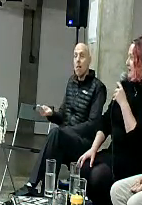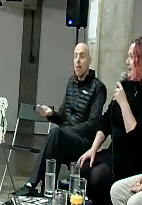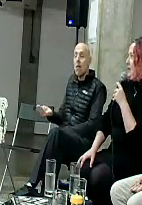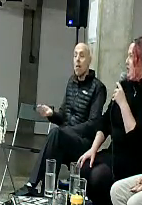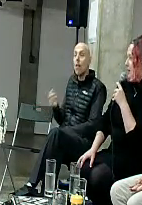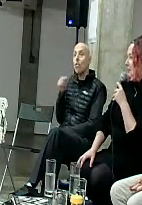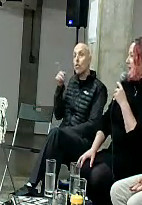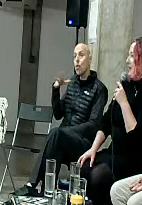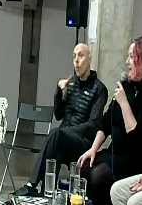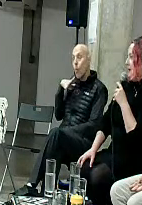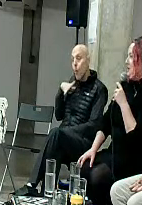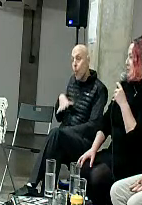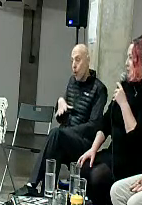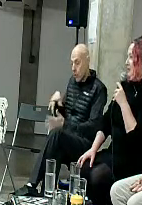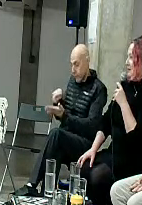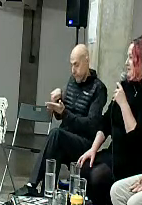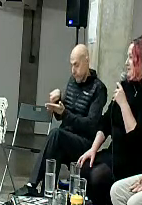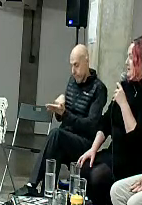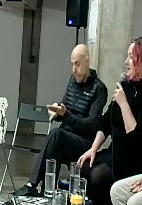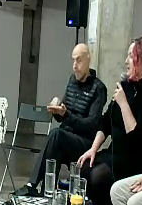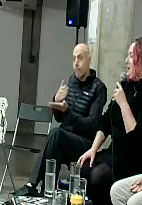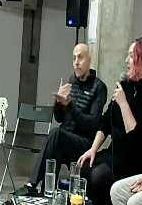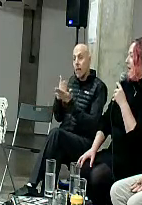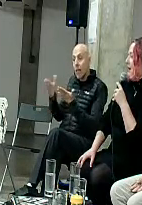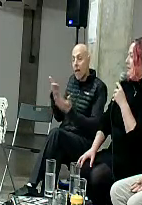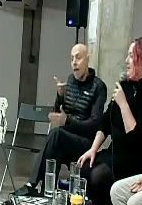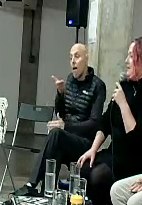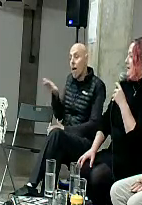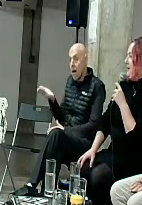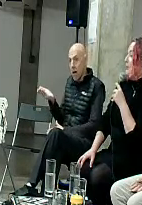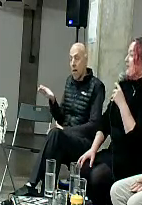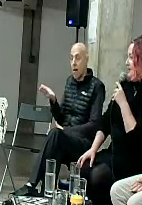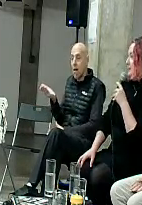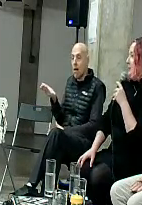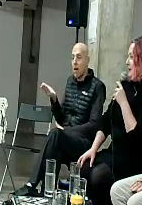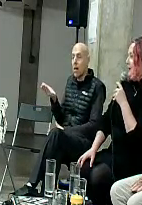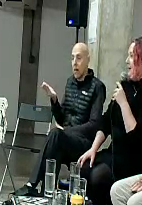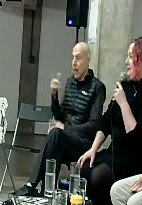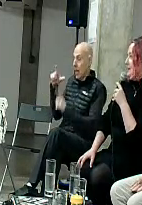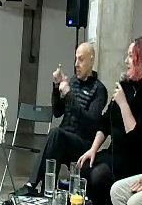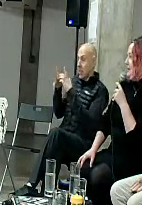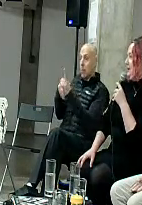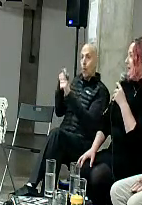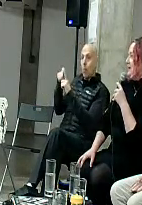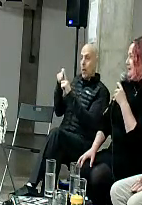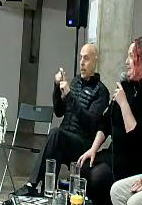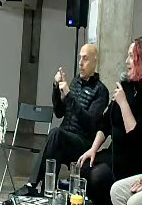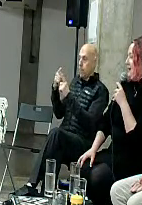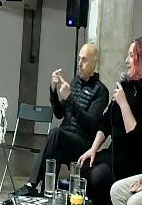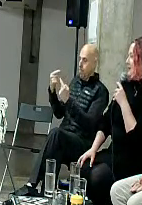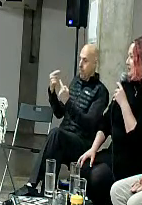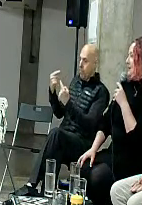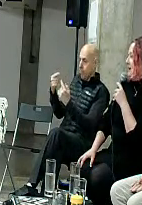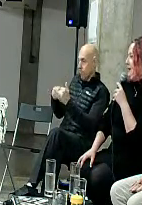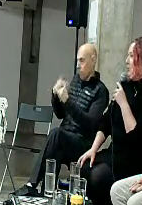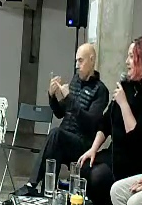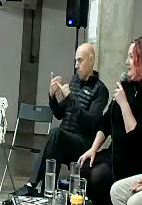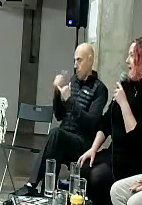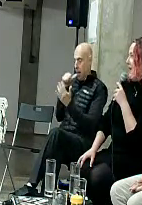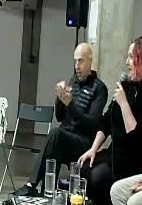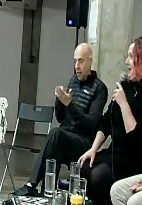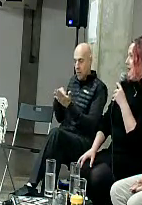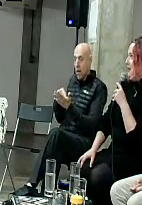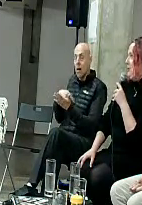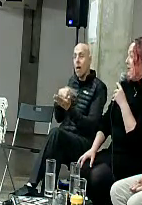wanted to make it incredibly clear to all of us that it was DWP in capita that had led her to make that decision, and it